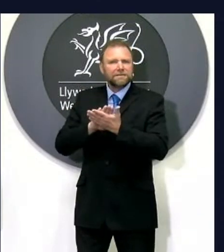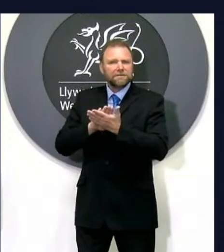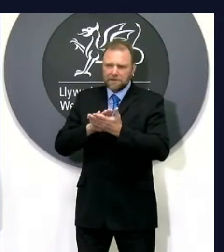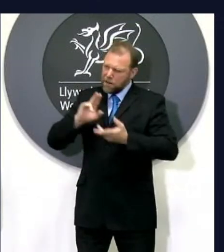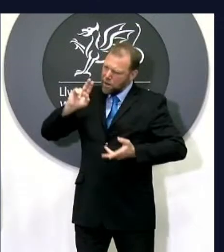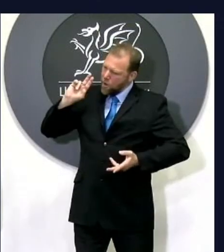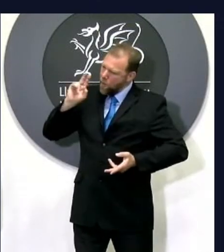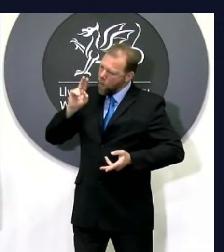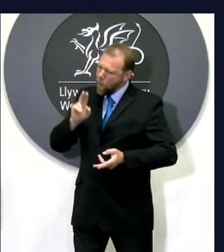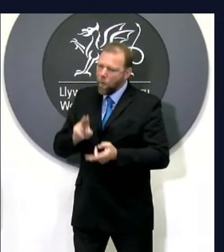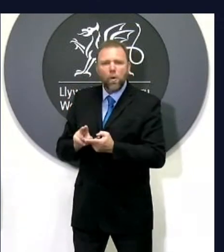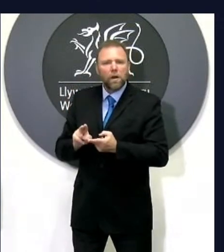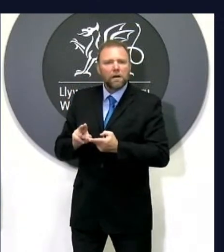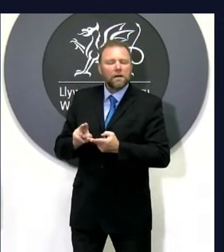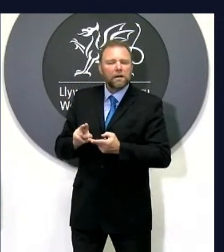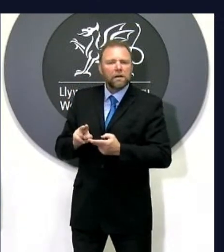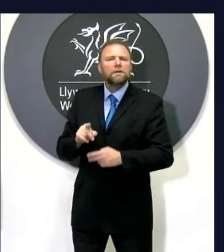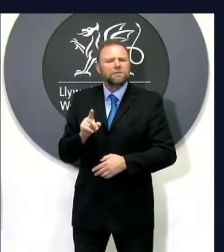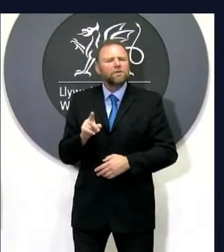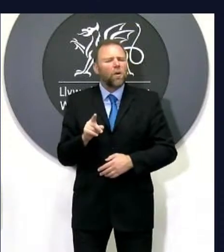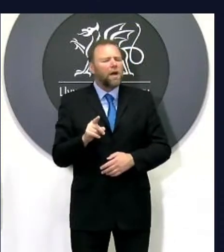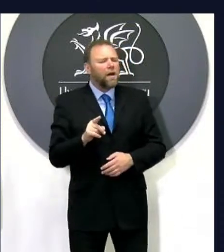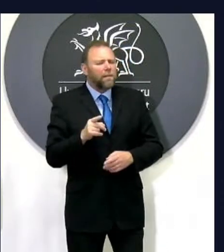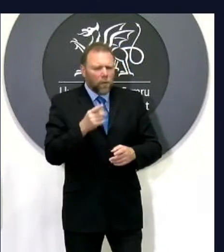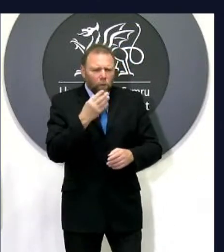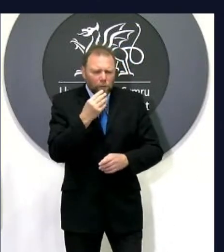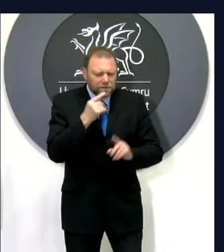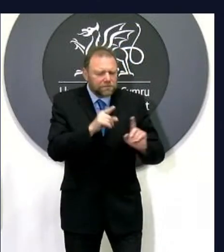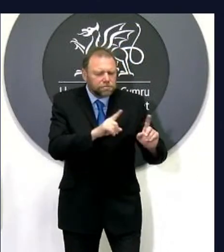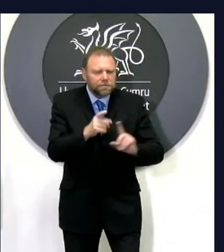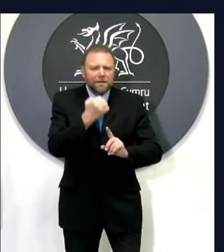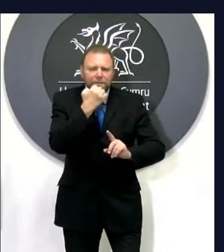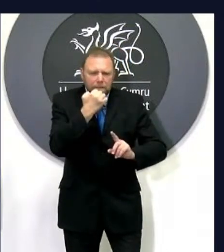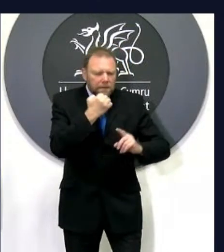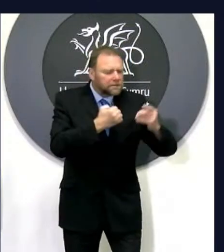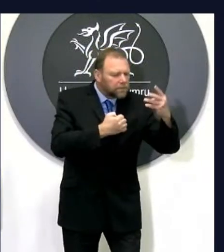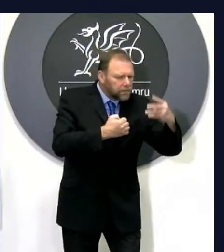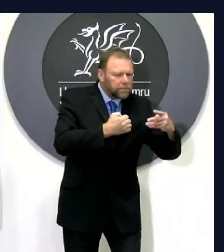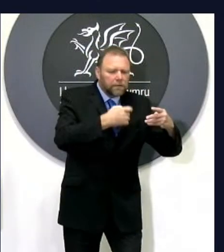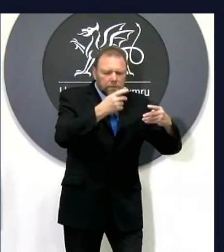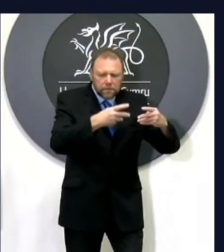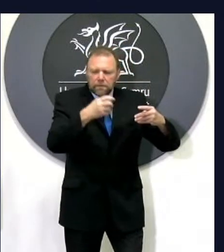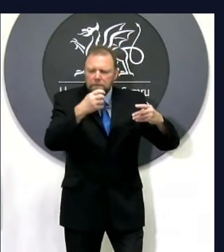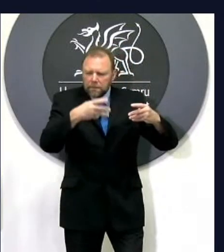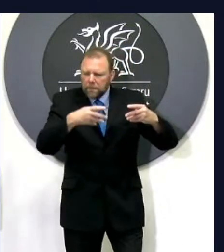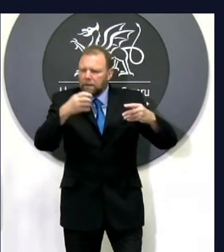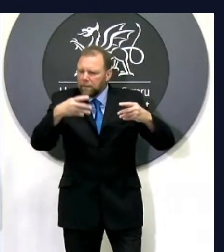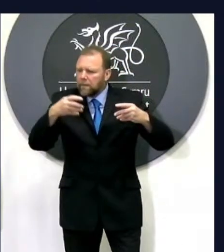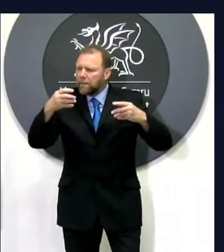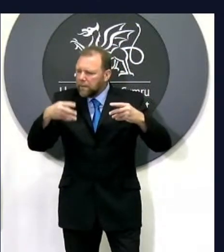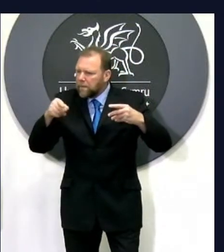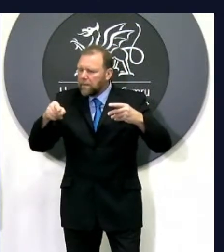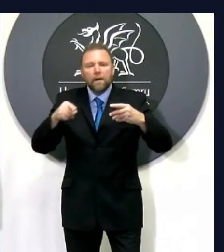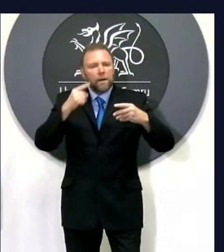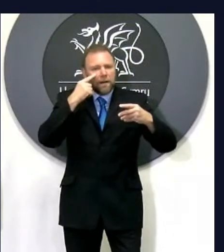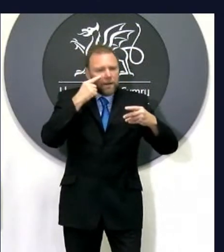will do is to continue to look at all those indicators in the round, provided they continue to fall,